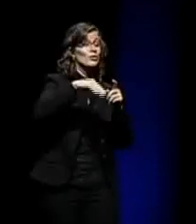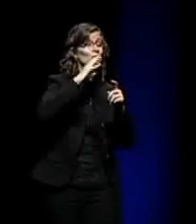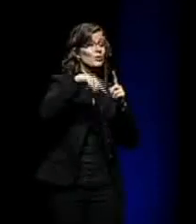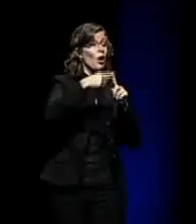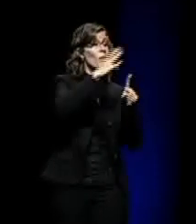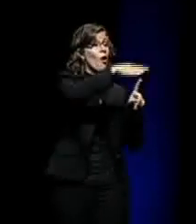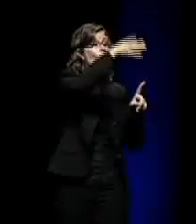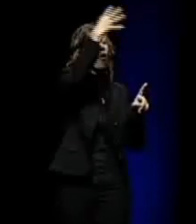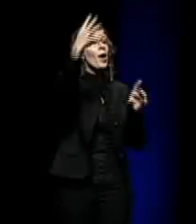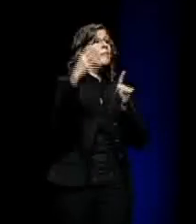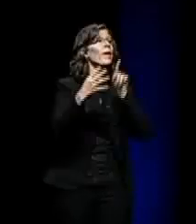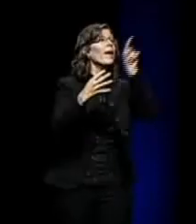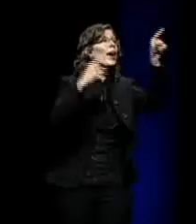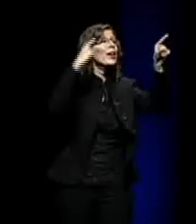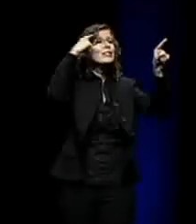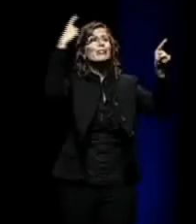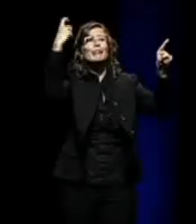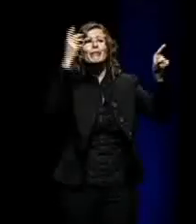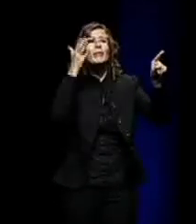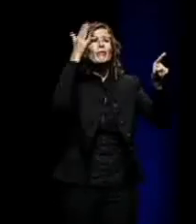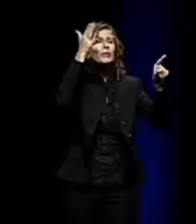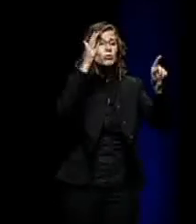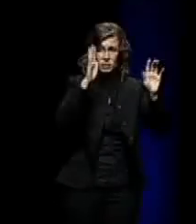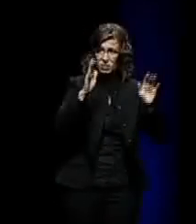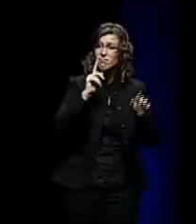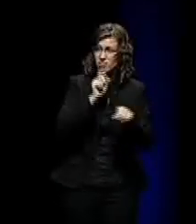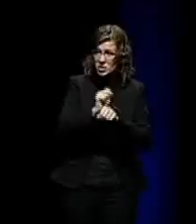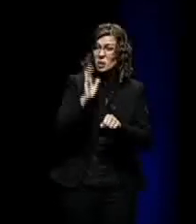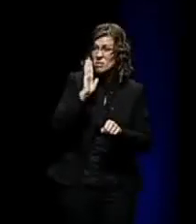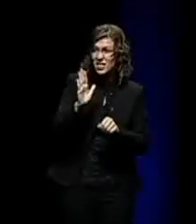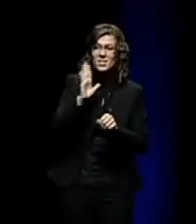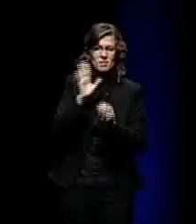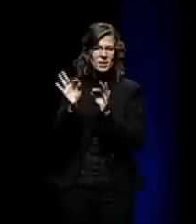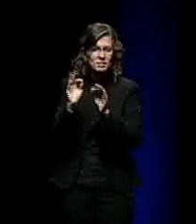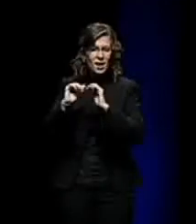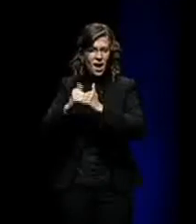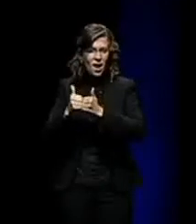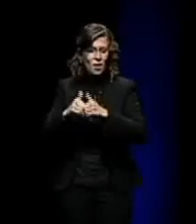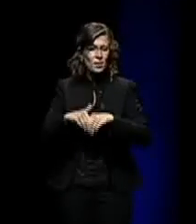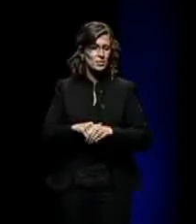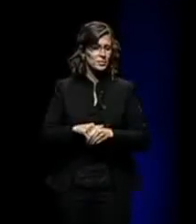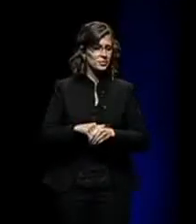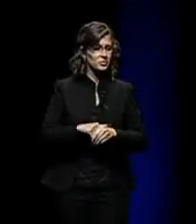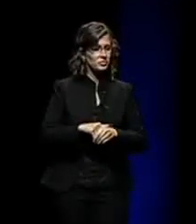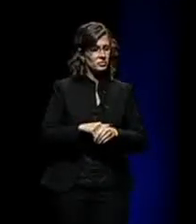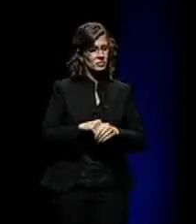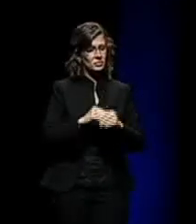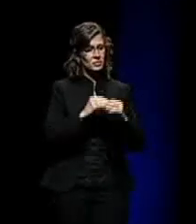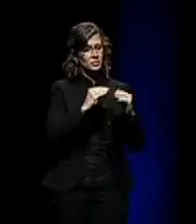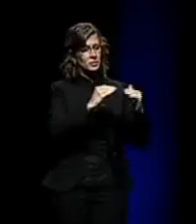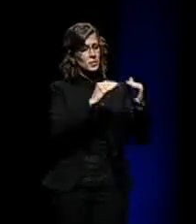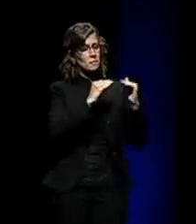No, that's not over the rainbow. Believe me, we're going to show you how that's going to work. Failing candidates should receive performance and feedback.